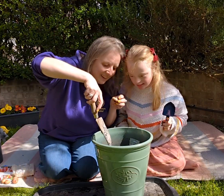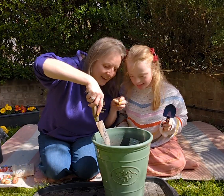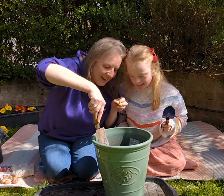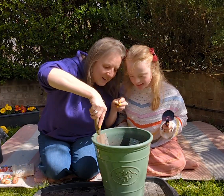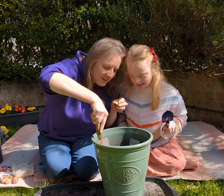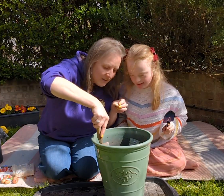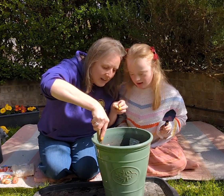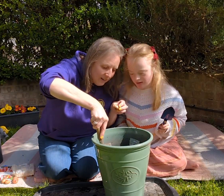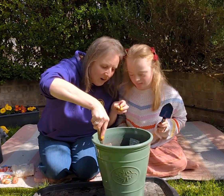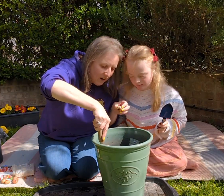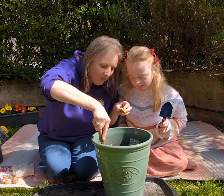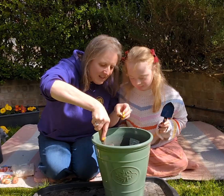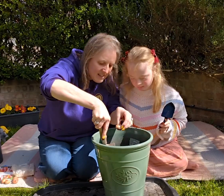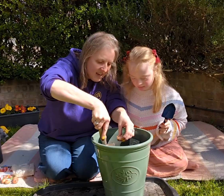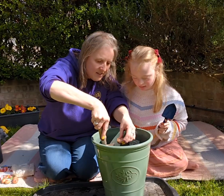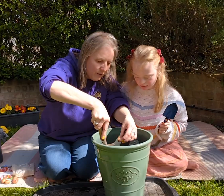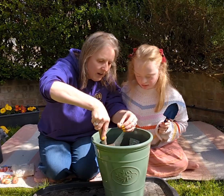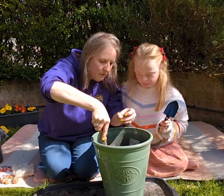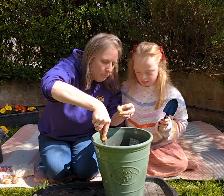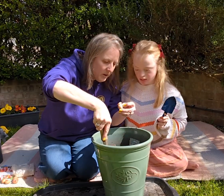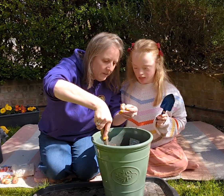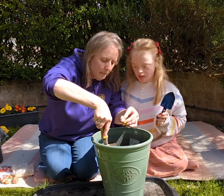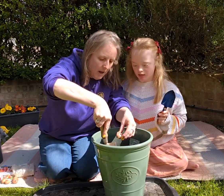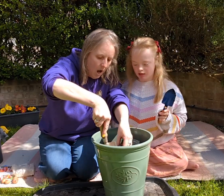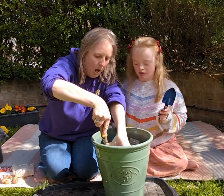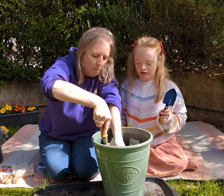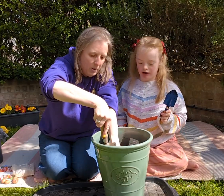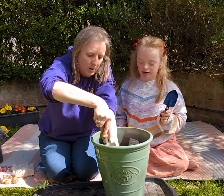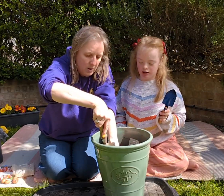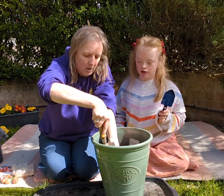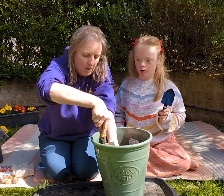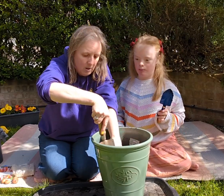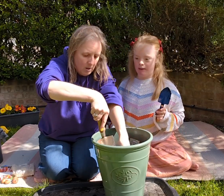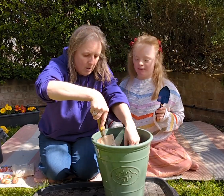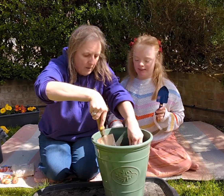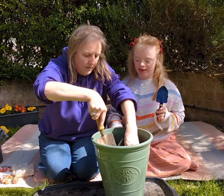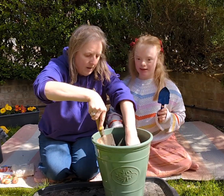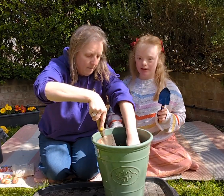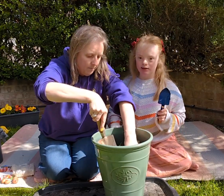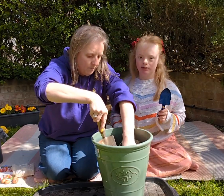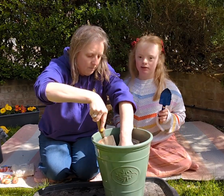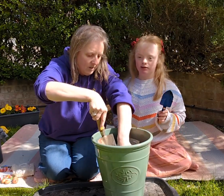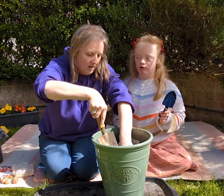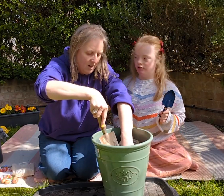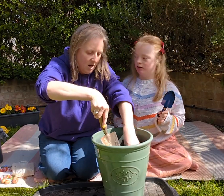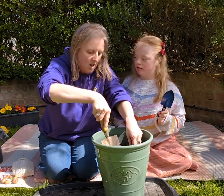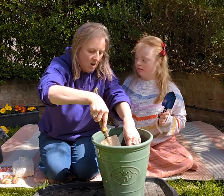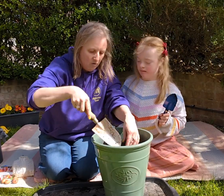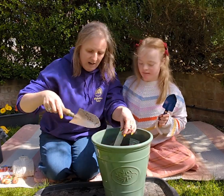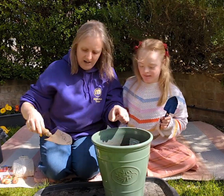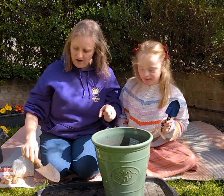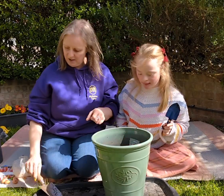Okay, I'm going to dig a little hole. That's it. So they've got to have the pointy bit up. That's it. Really nice.